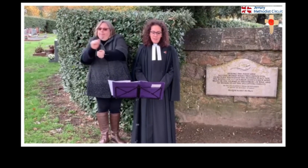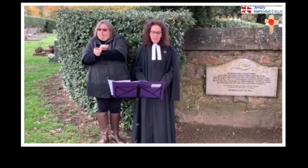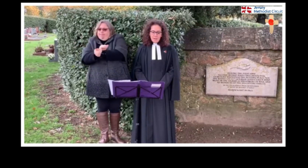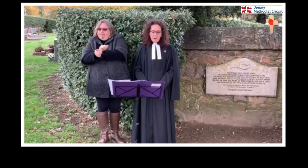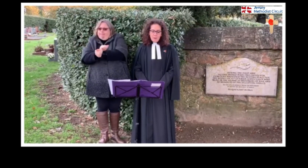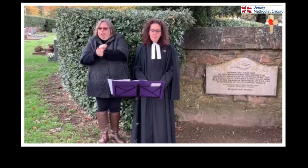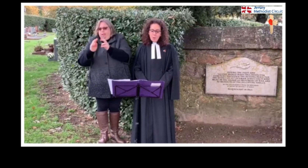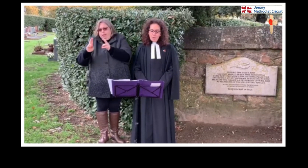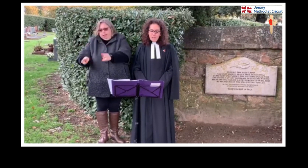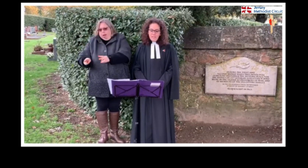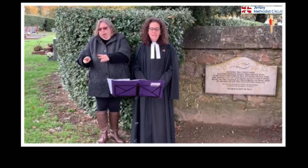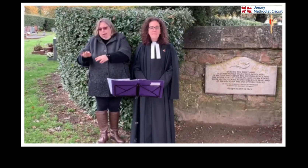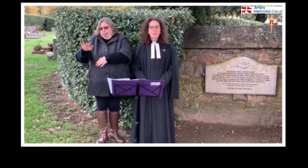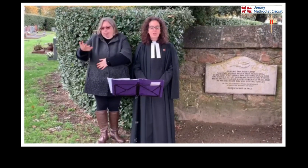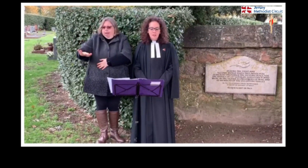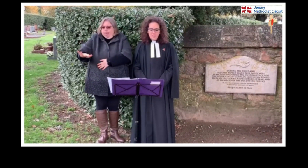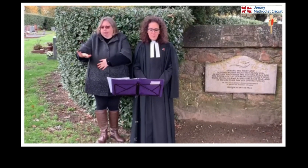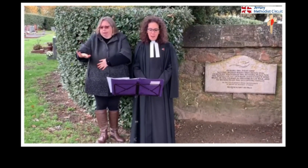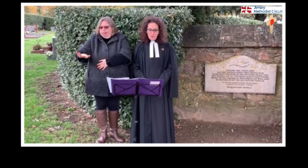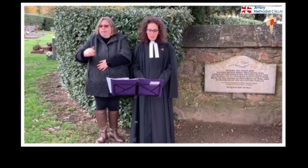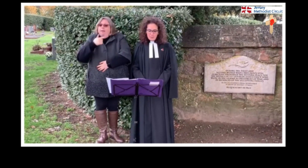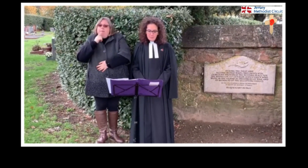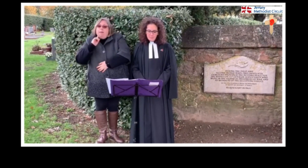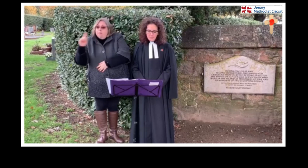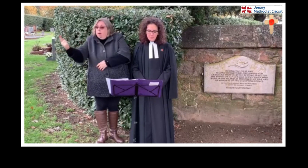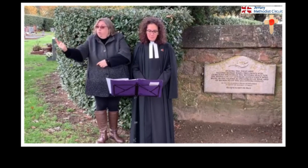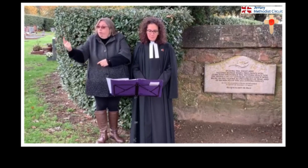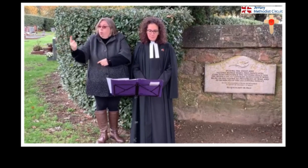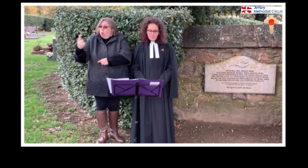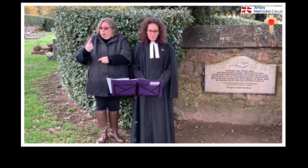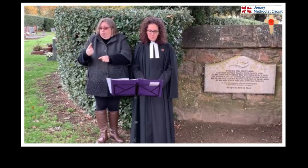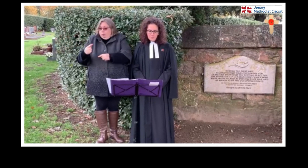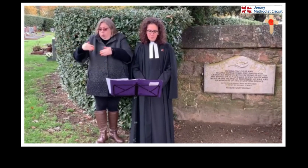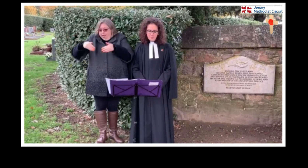captivity were brought to the cemetery for burial.